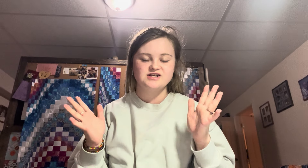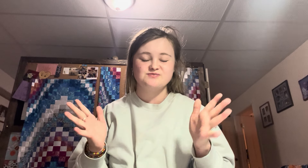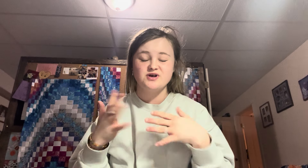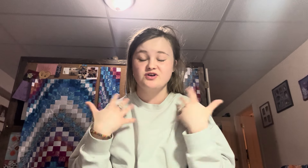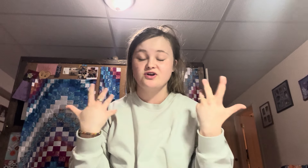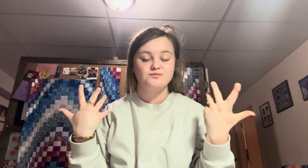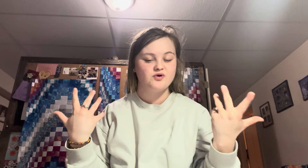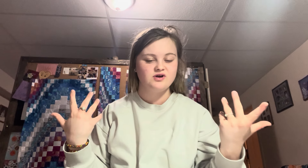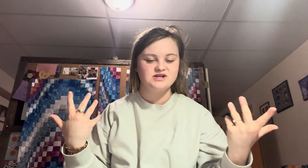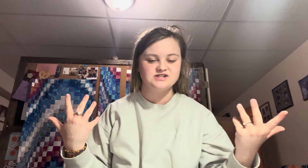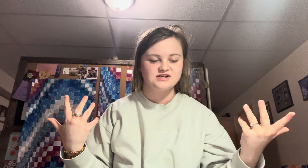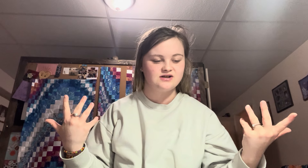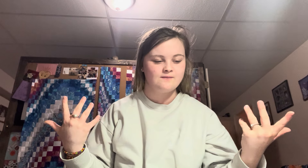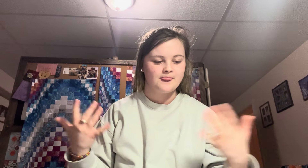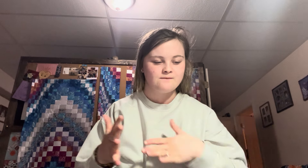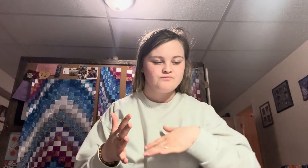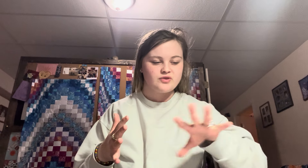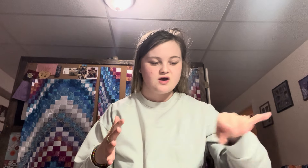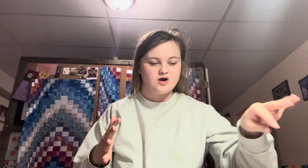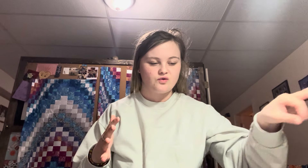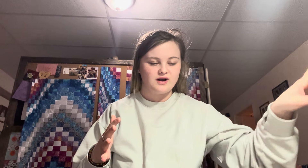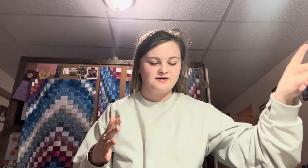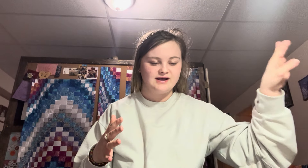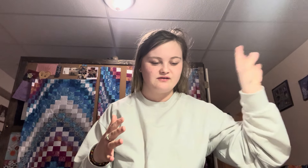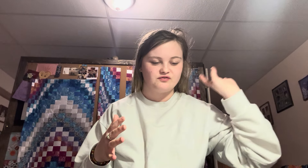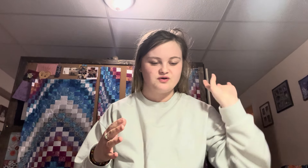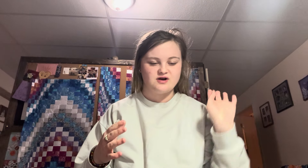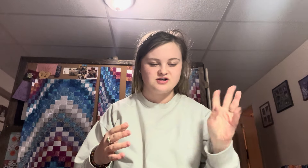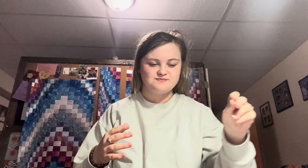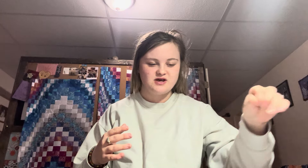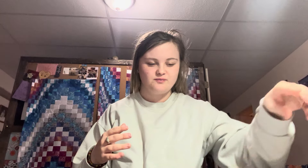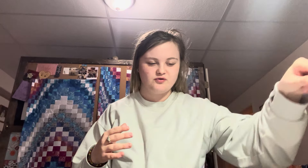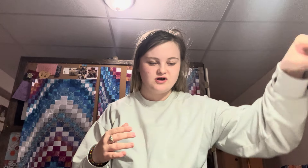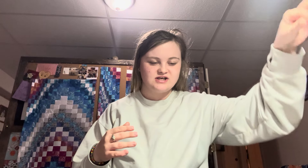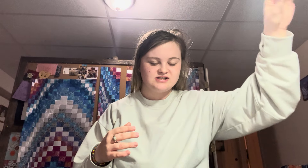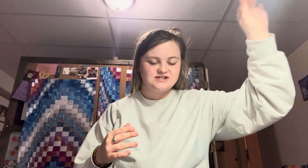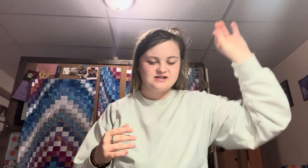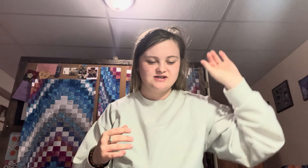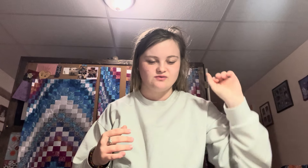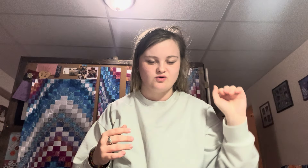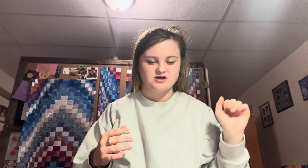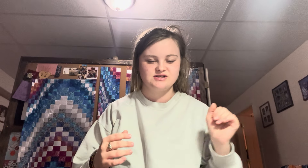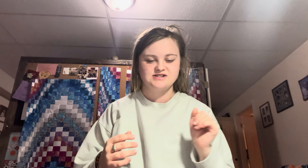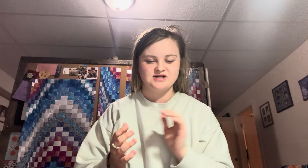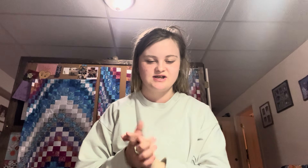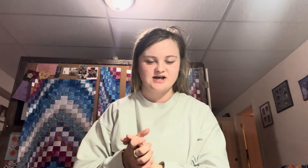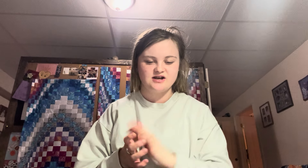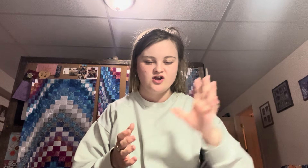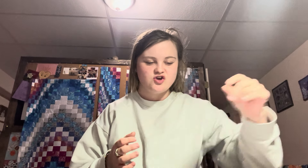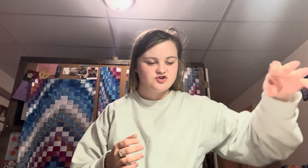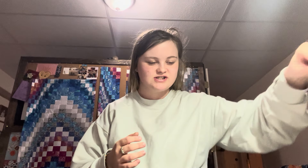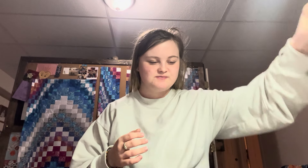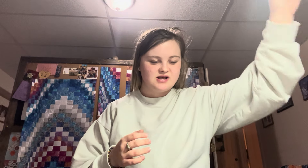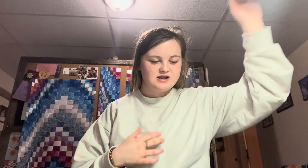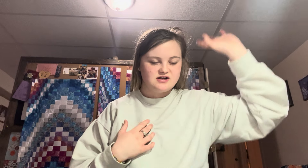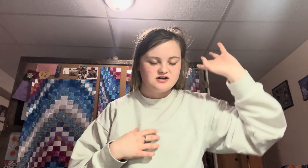spill your poison around everywhere. Spilled poison once again. You're spilling on all